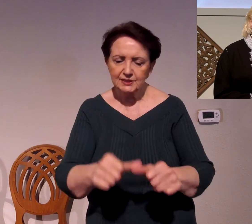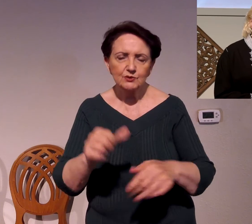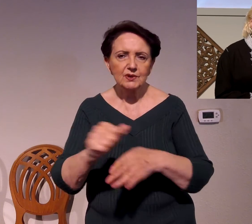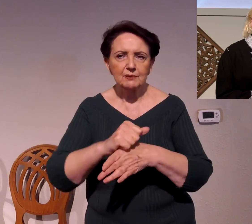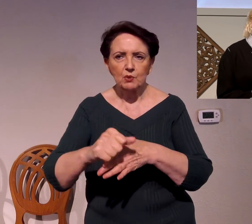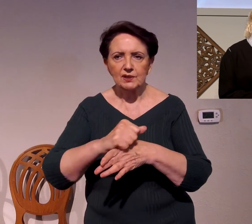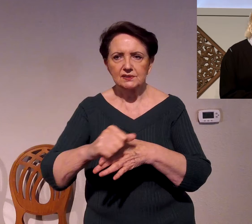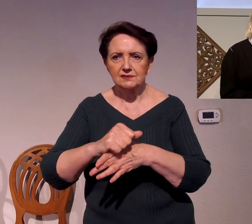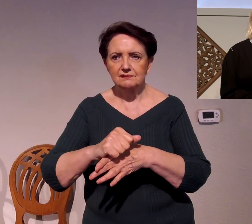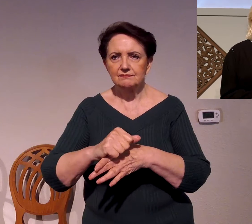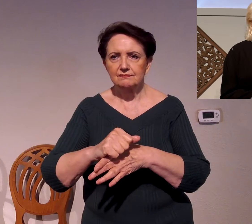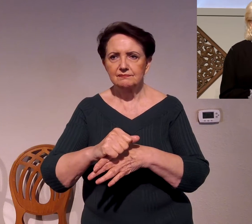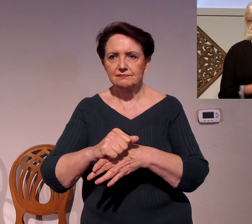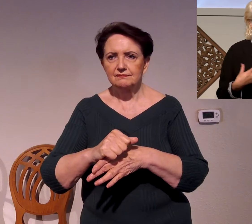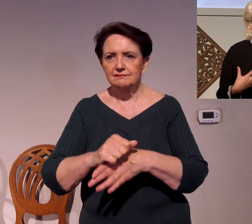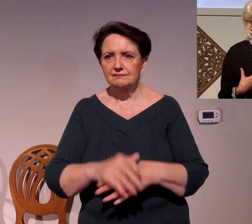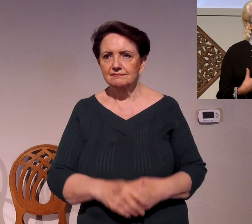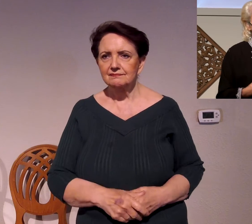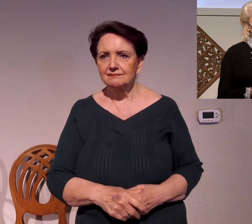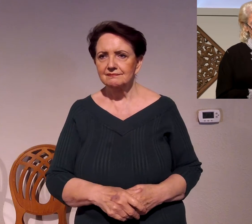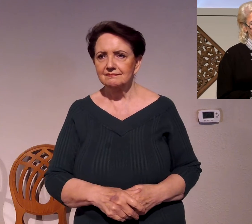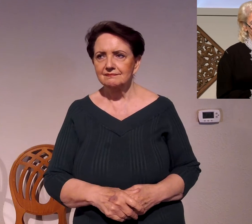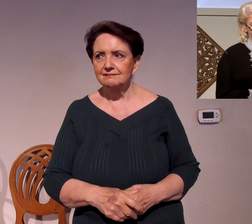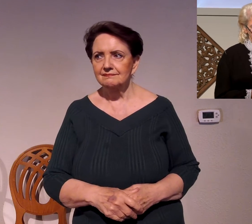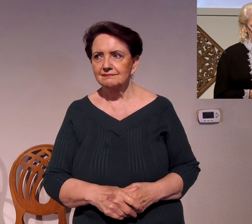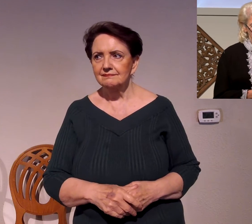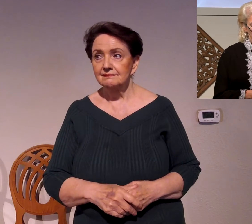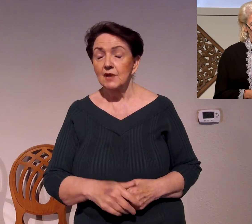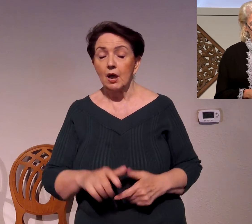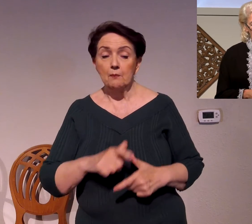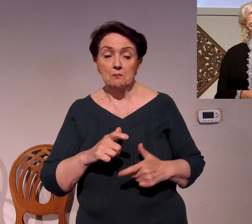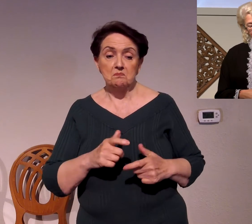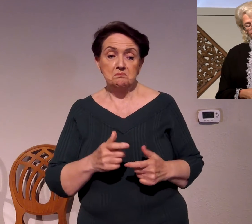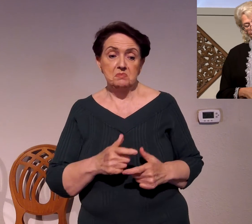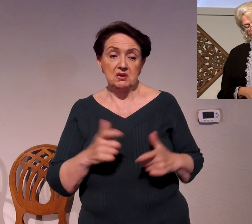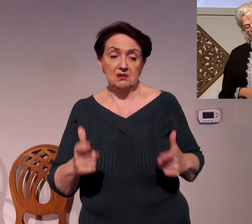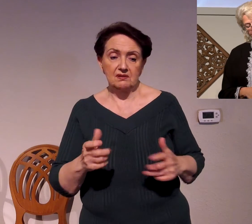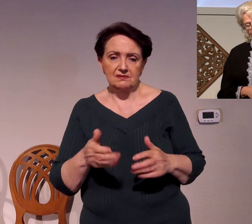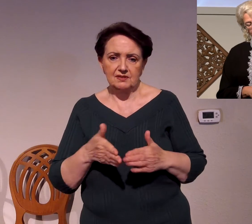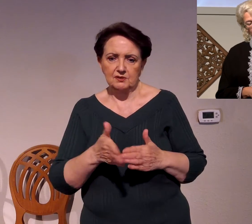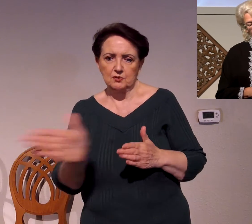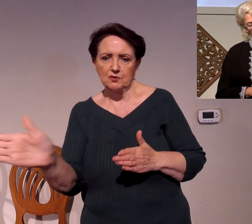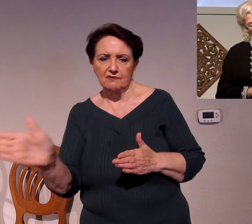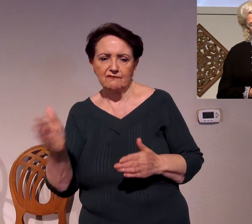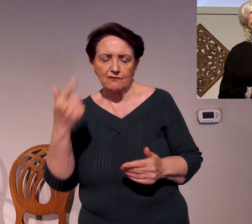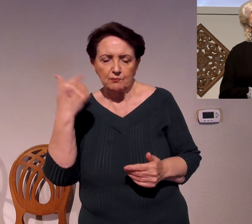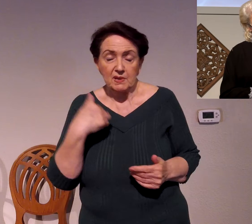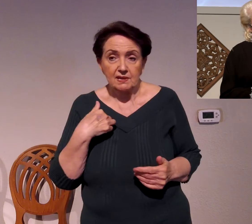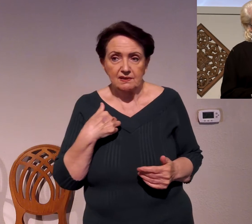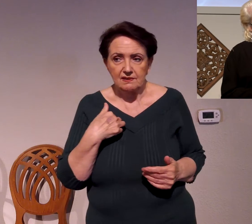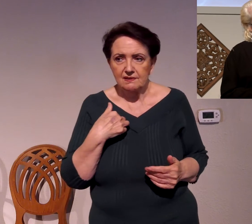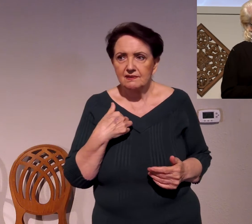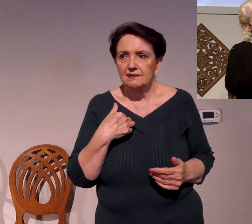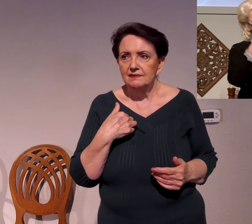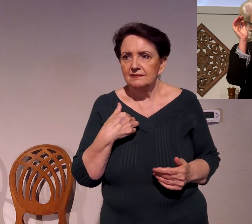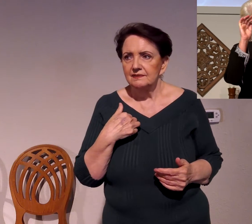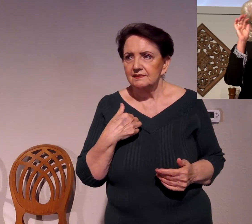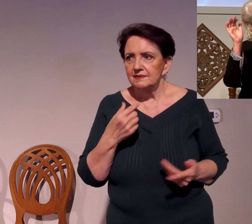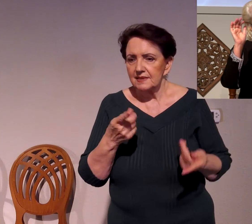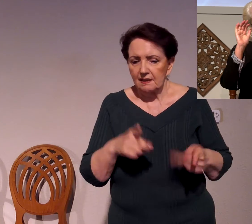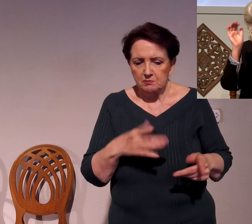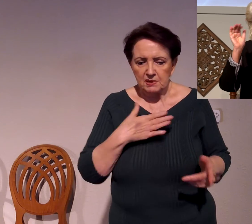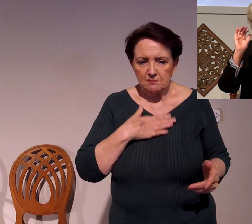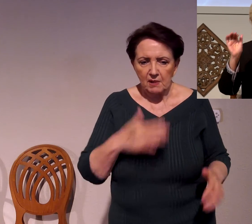practicing. A big detour for me that has been the case in my life, particularly in this